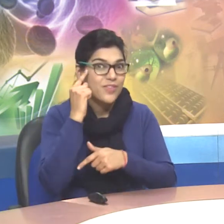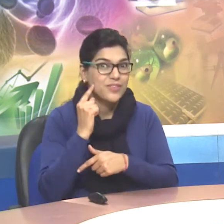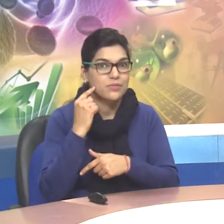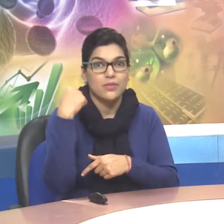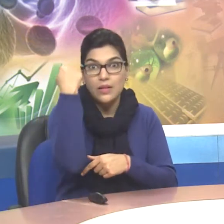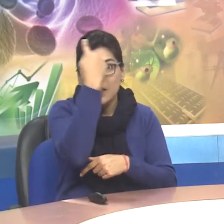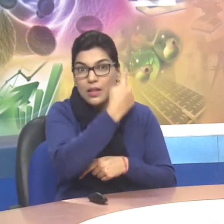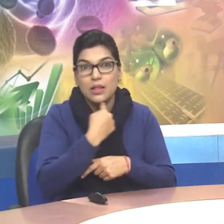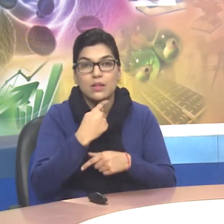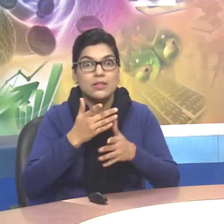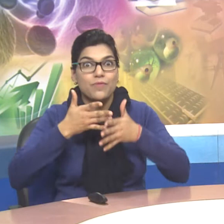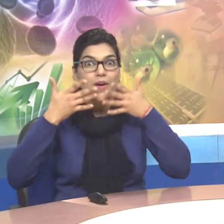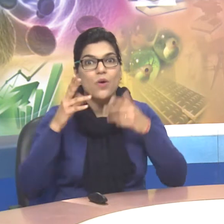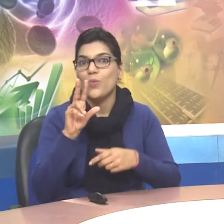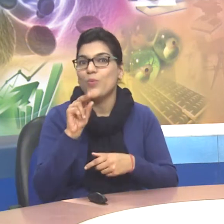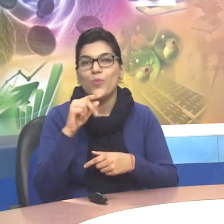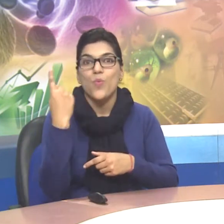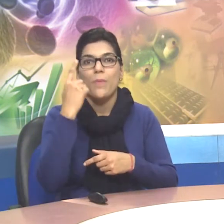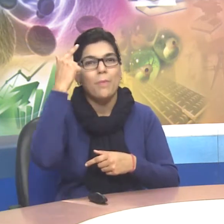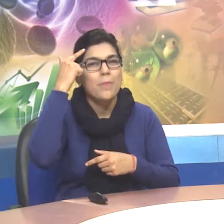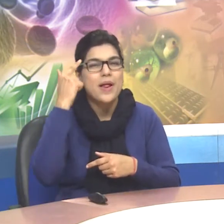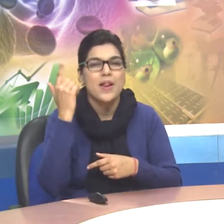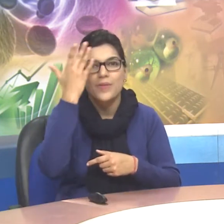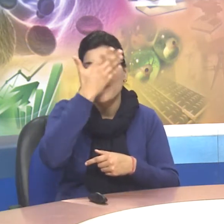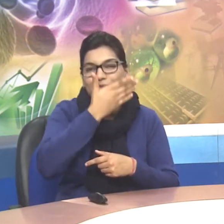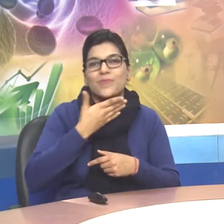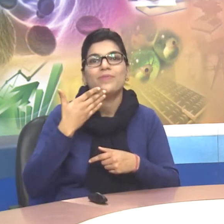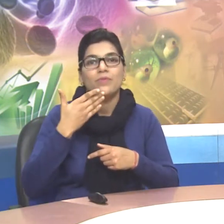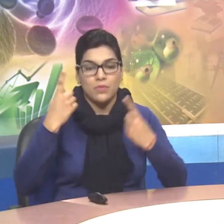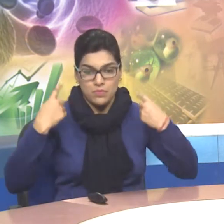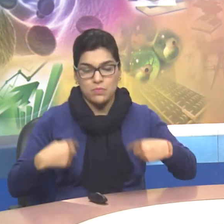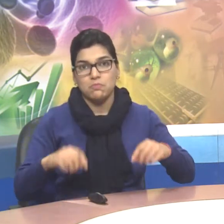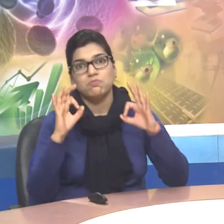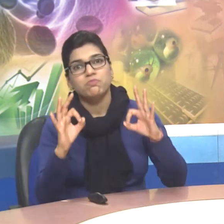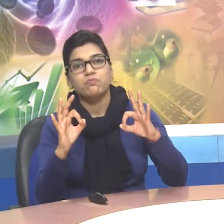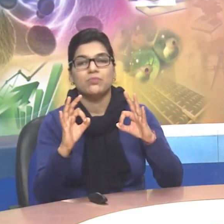I wasn't as beautiful as she was.